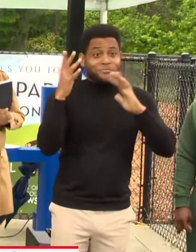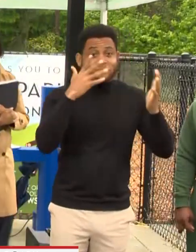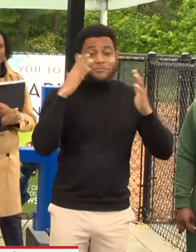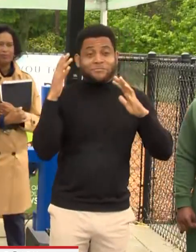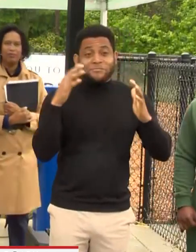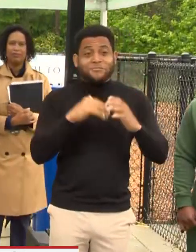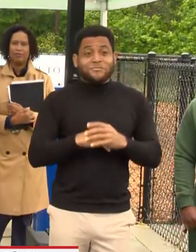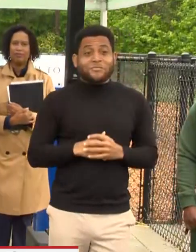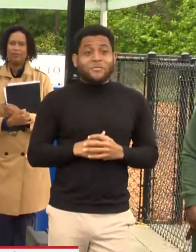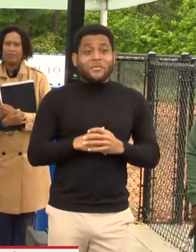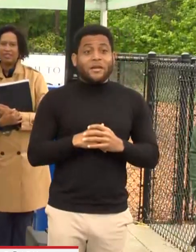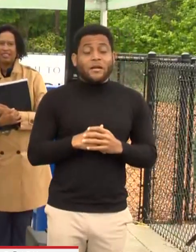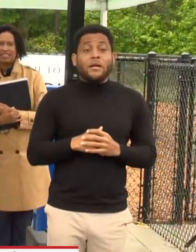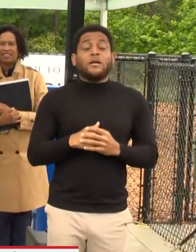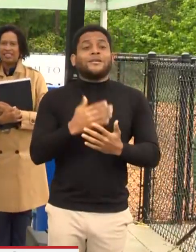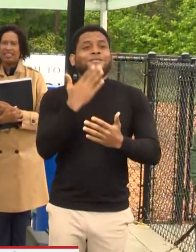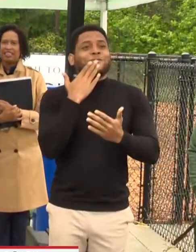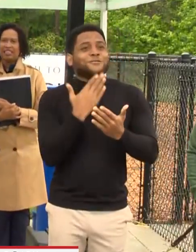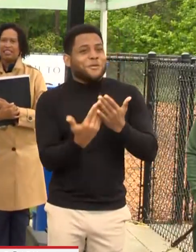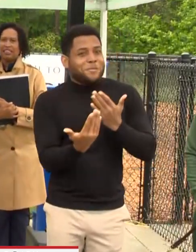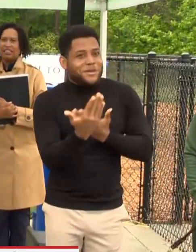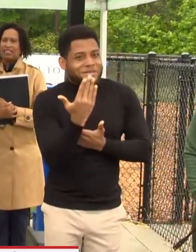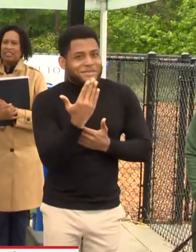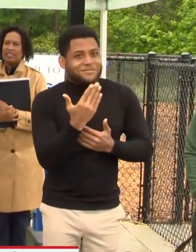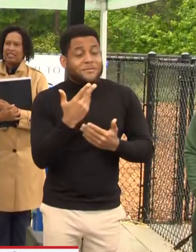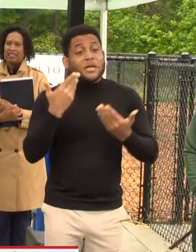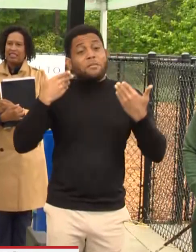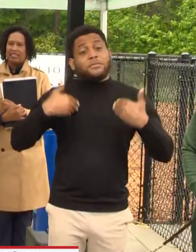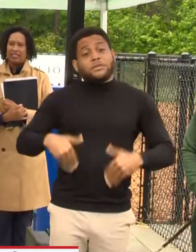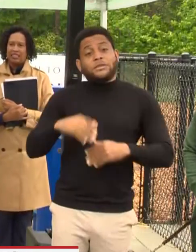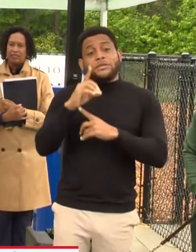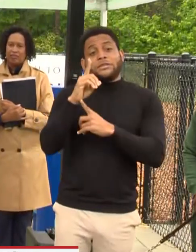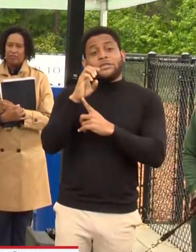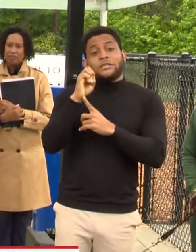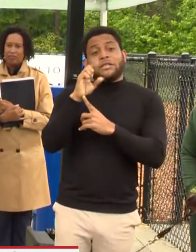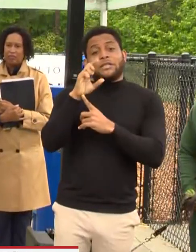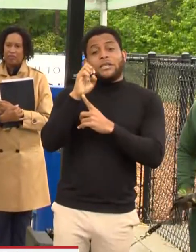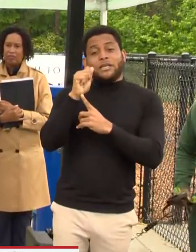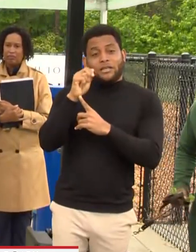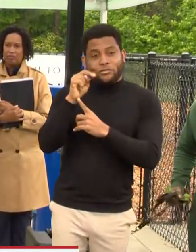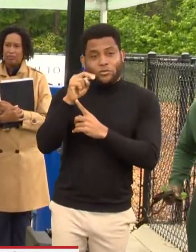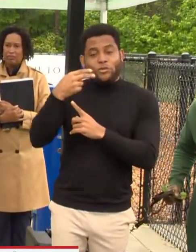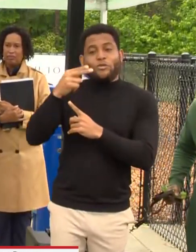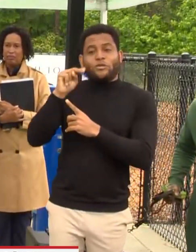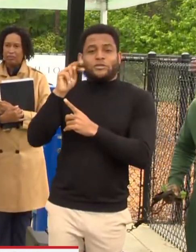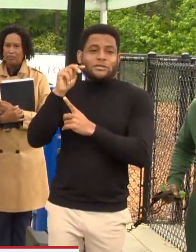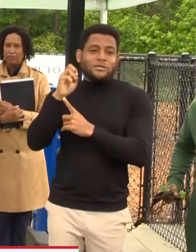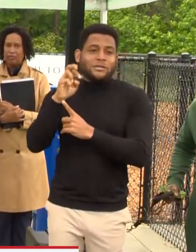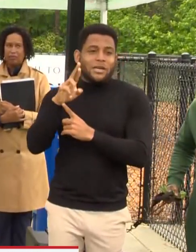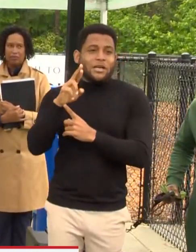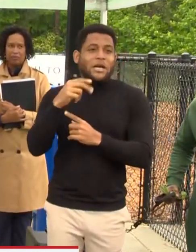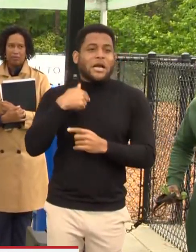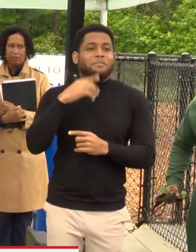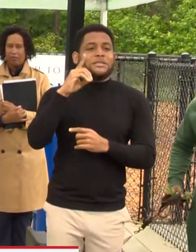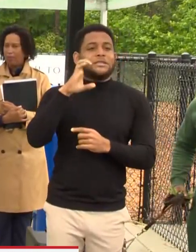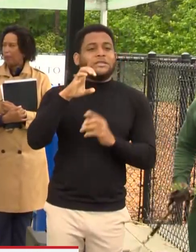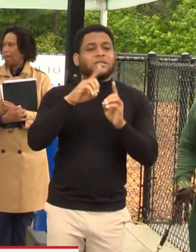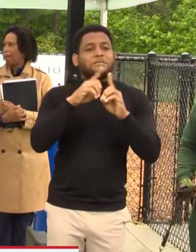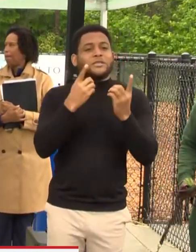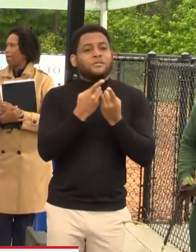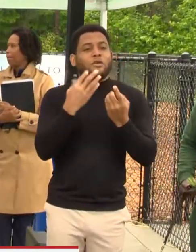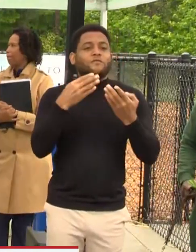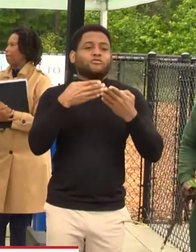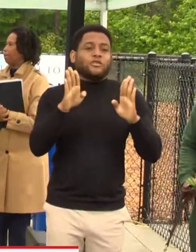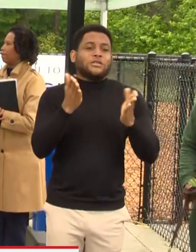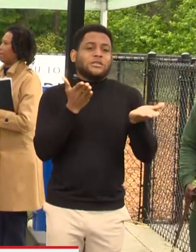All right, good morning, everyone. Again, my name is Delano Hunter, and I'm proud to serve as the director of the D.C. Department of General Services. And